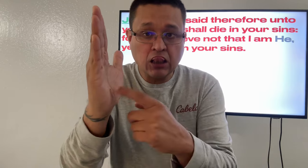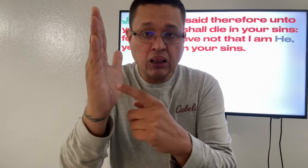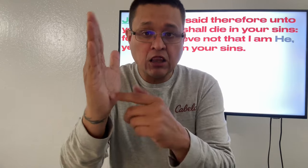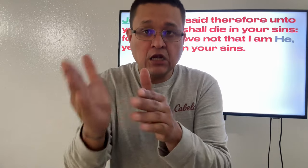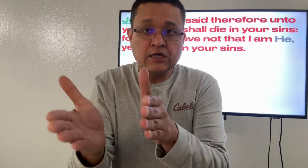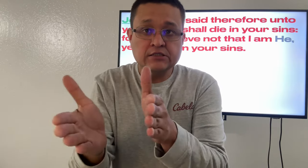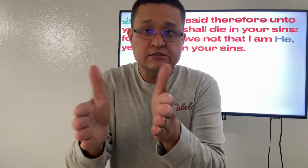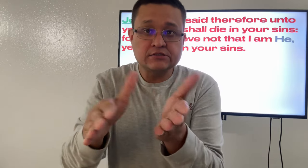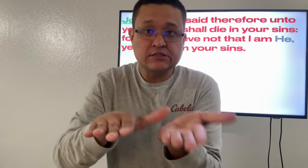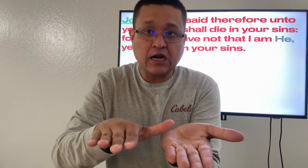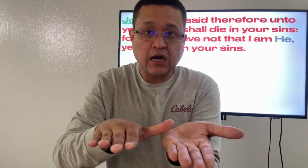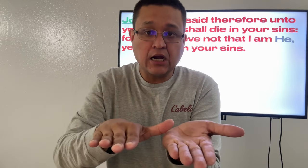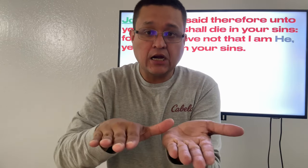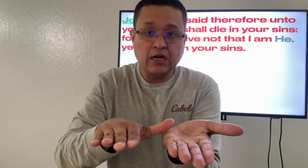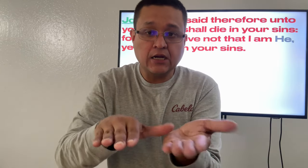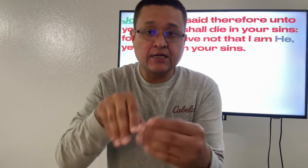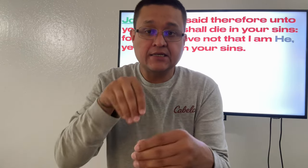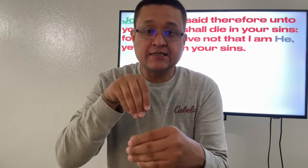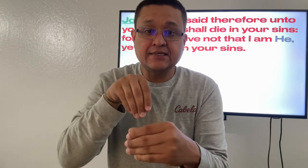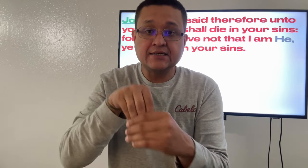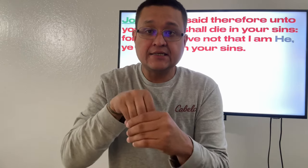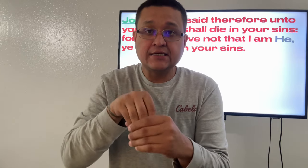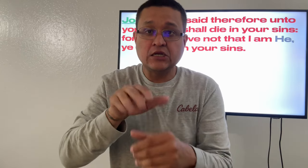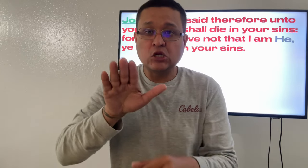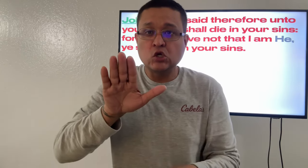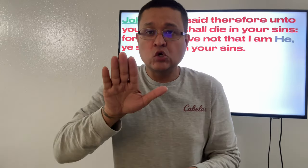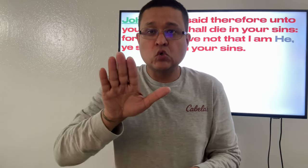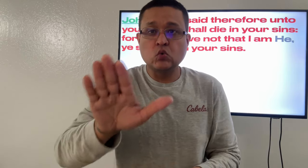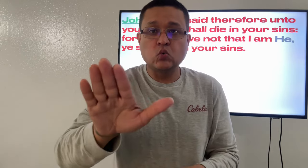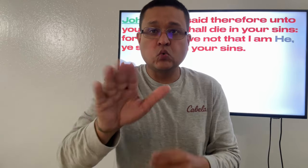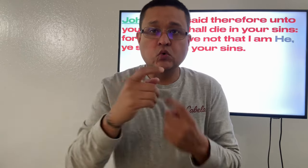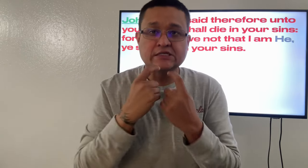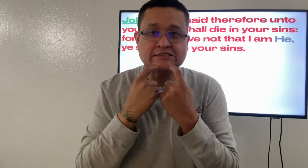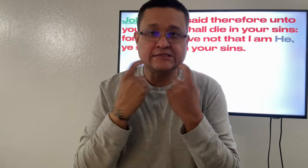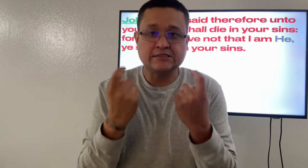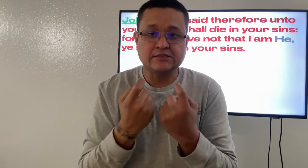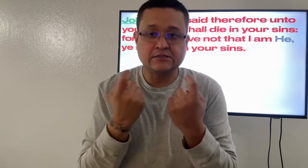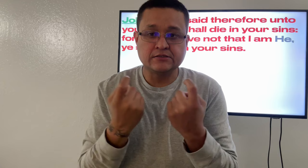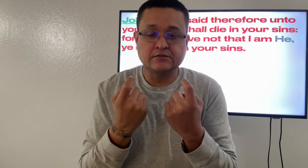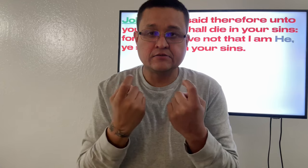shall, shall, shall, die in your sins.